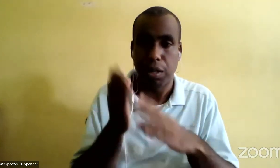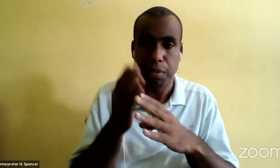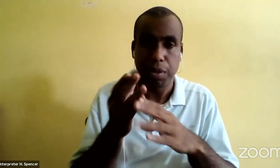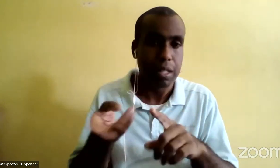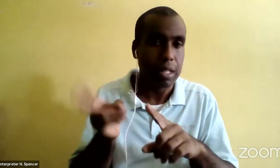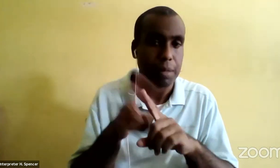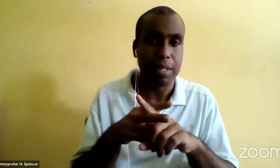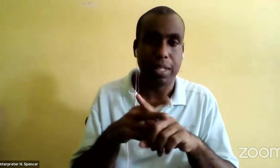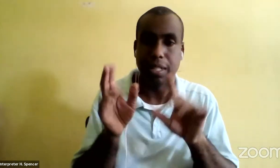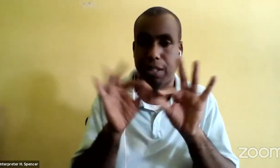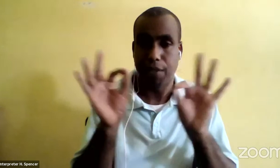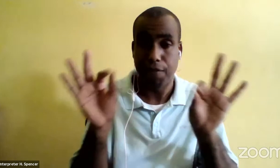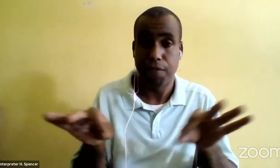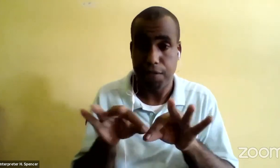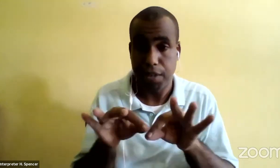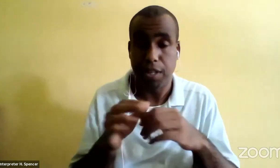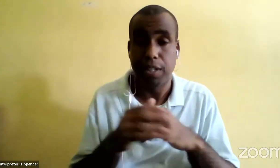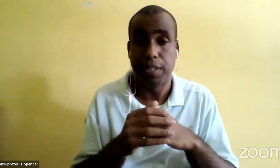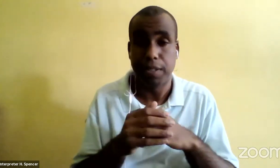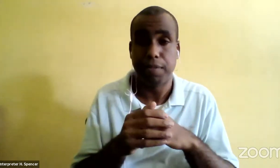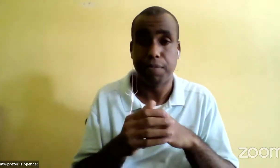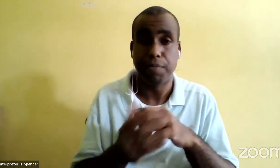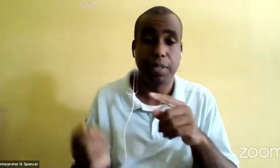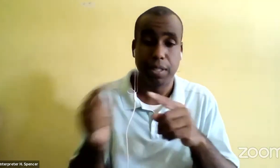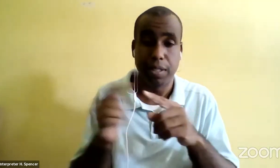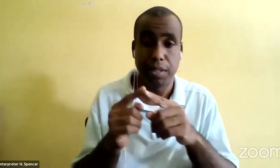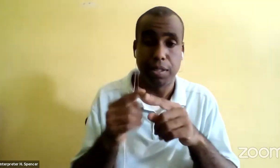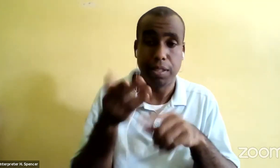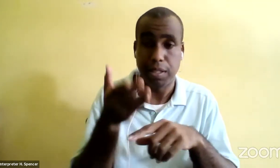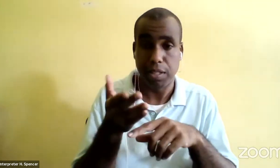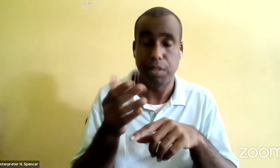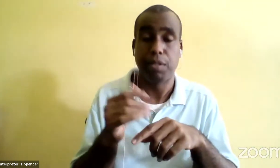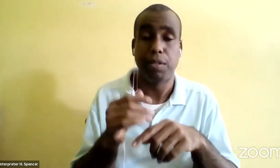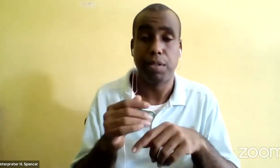form onto the Google Classroom.